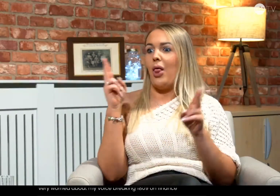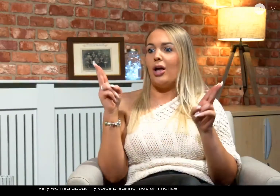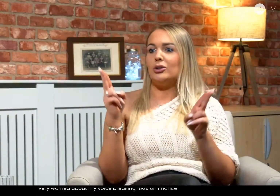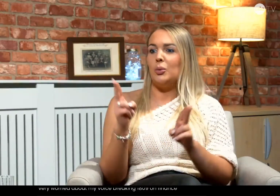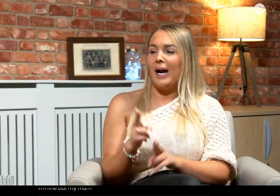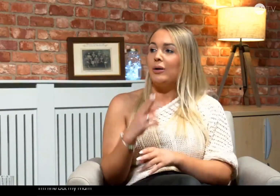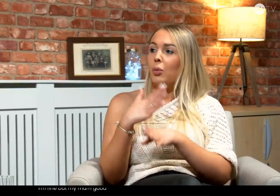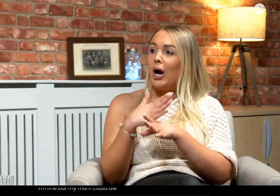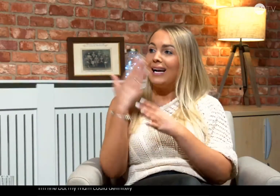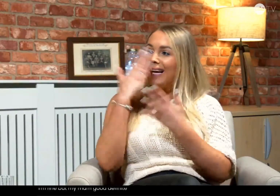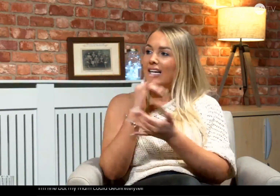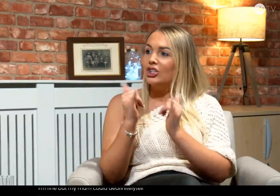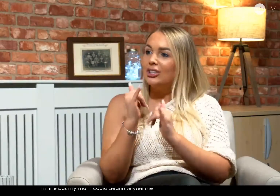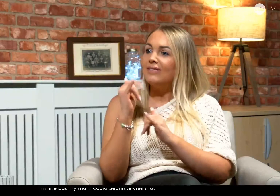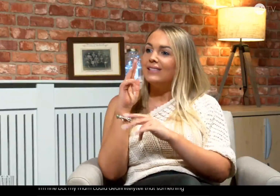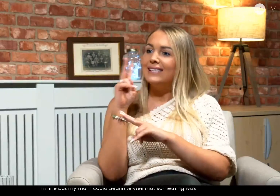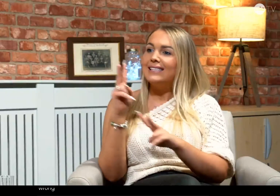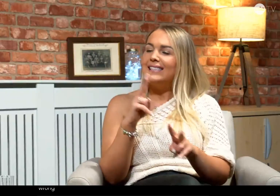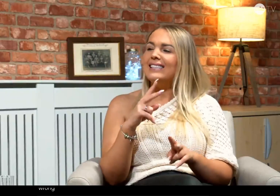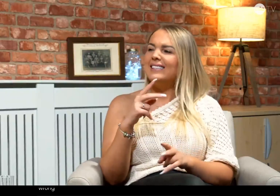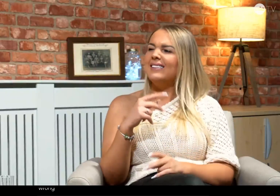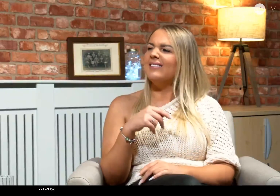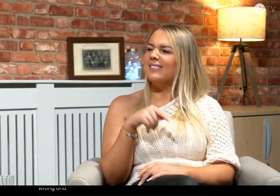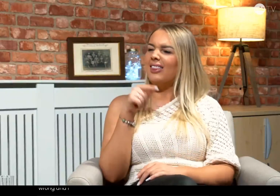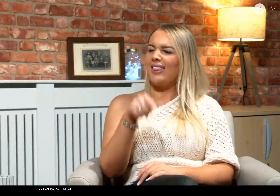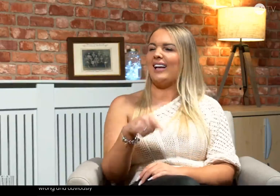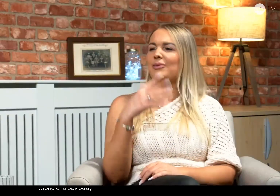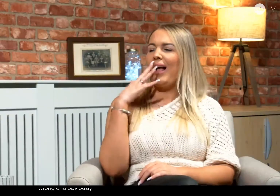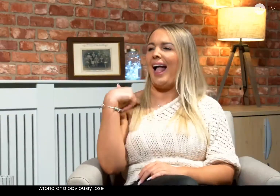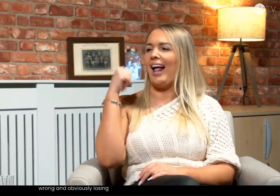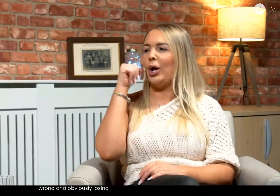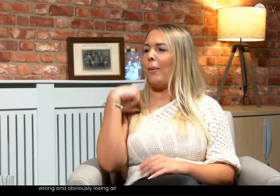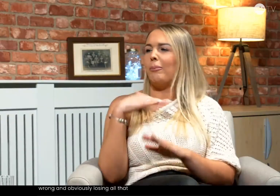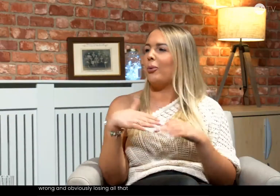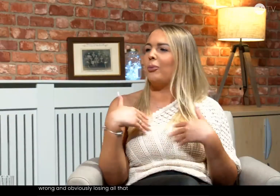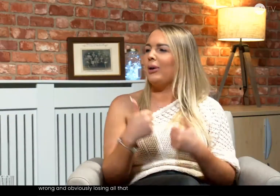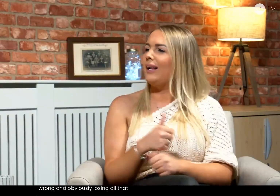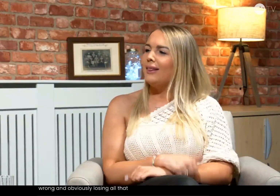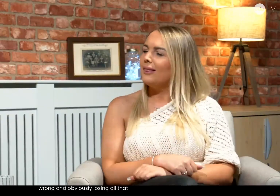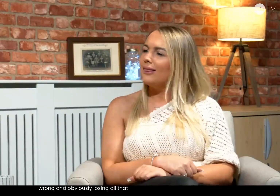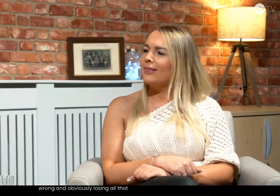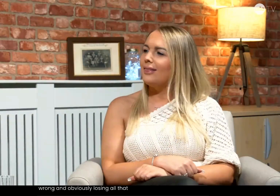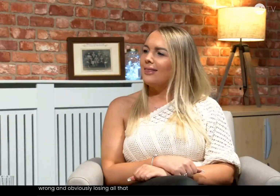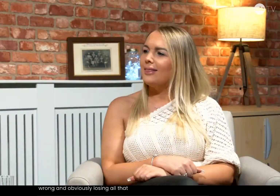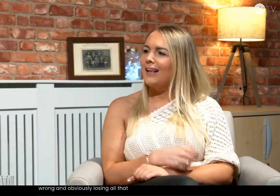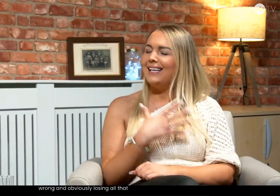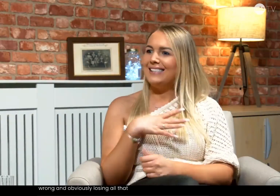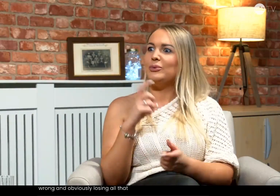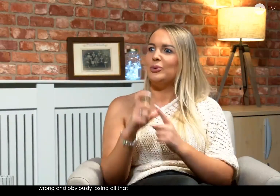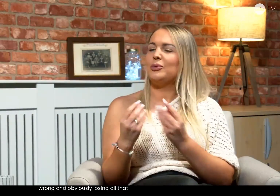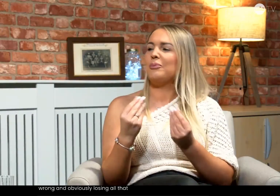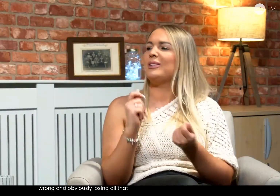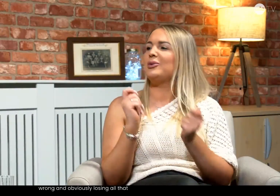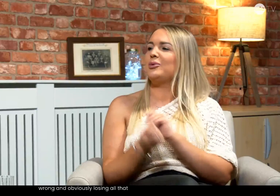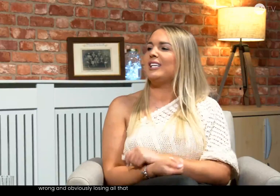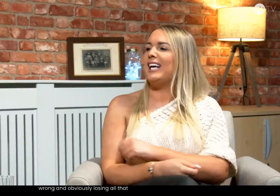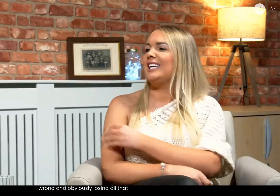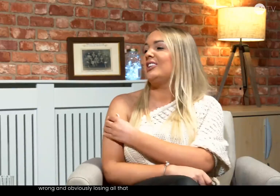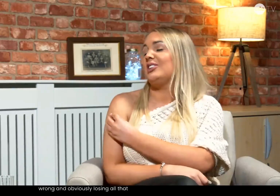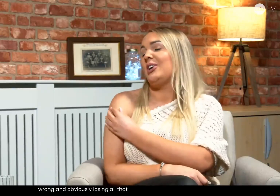wrong. And obviously losing all of that weight, that really shifted that sort of feeling in me that I really wasn't well. I needed to change